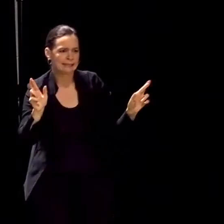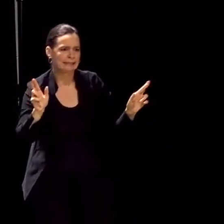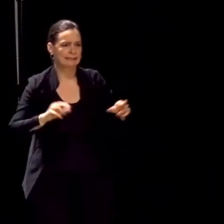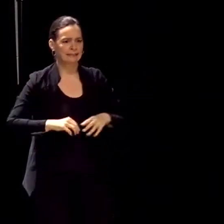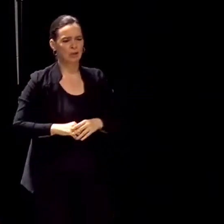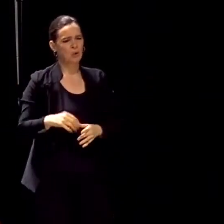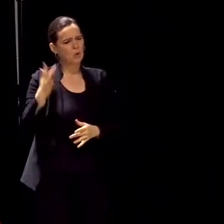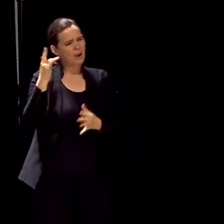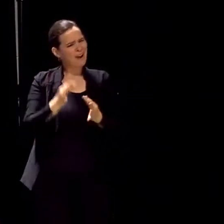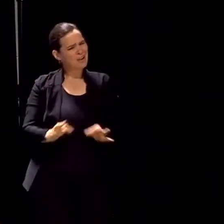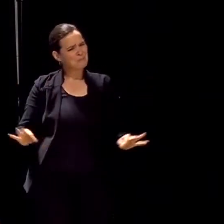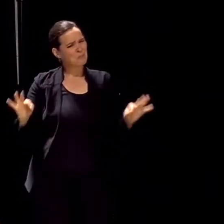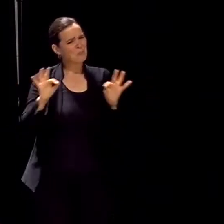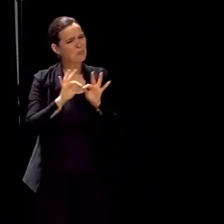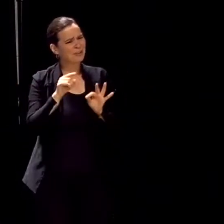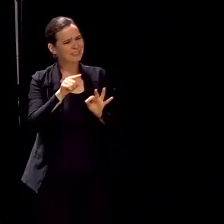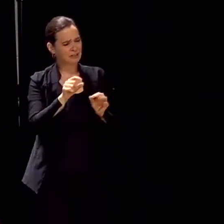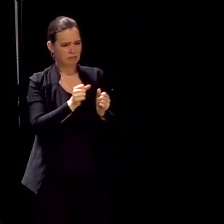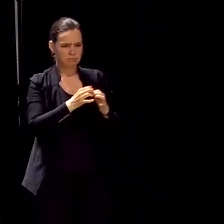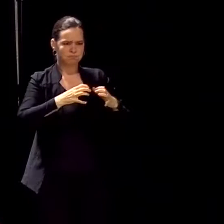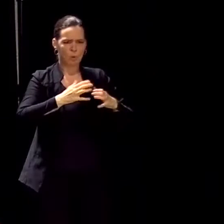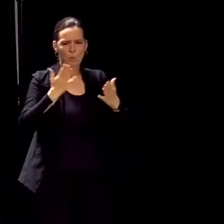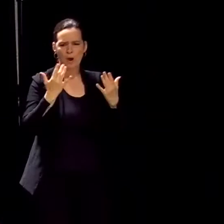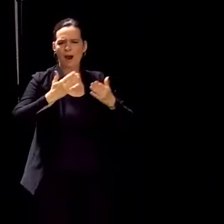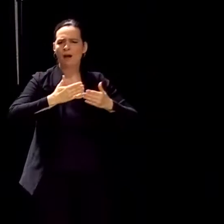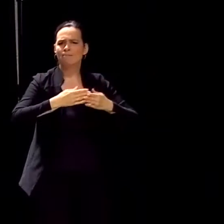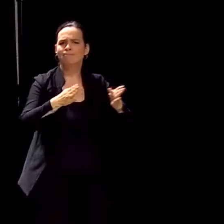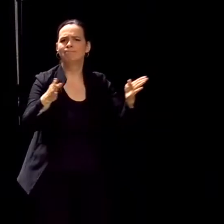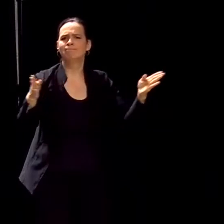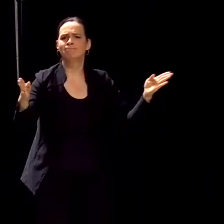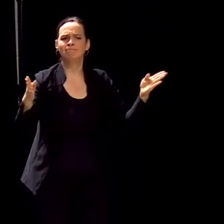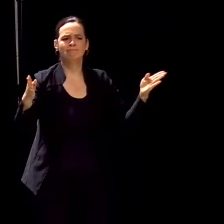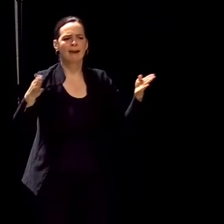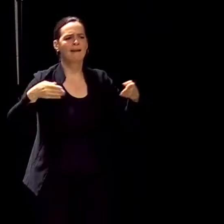testing, we need the public to work with us now and register.